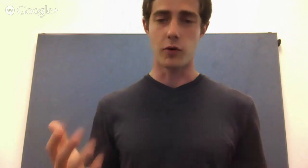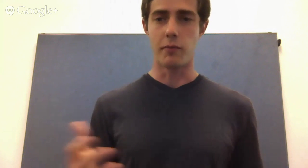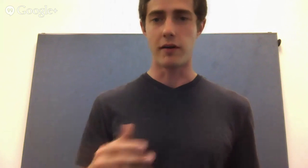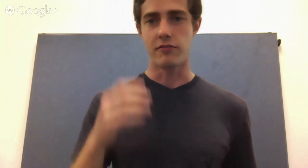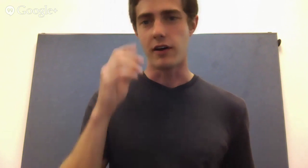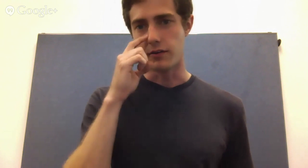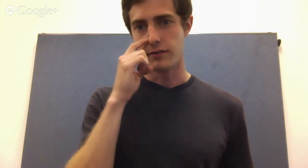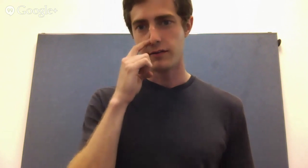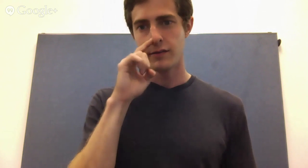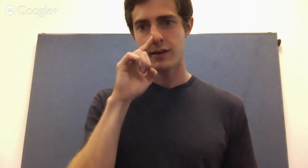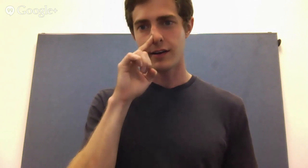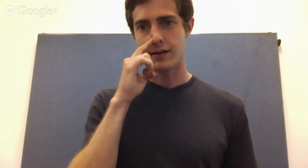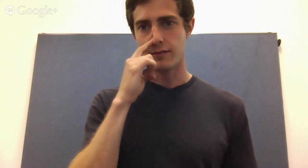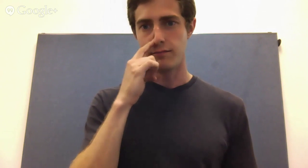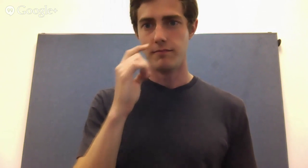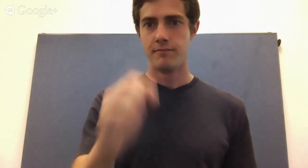might follow. Um,